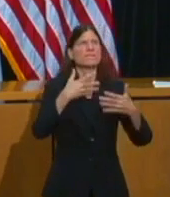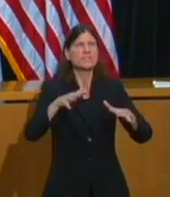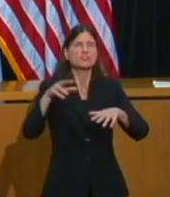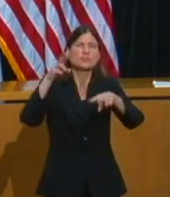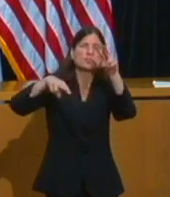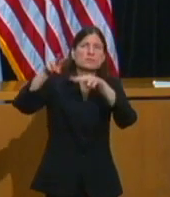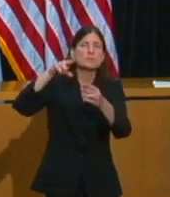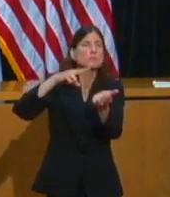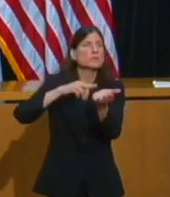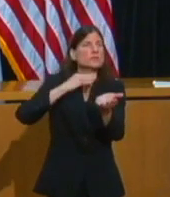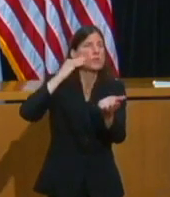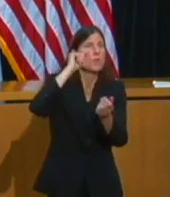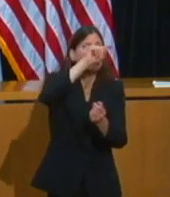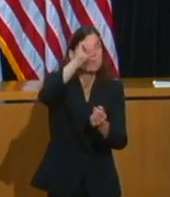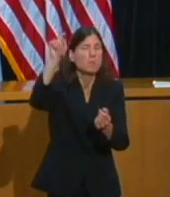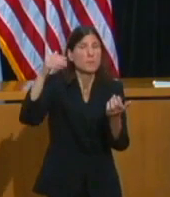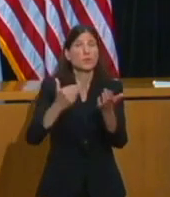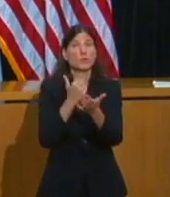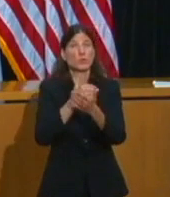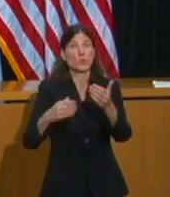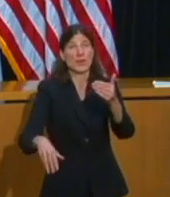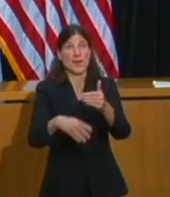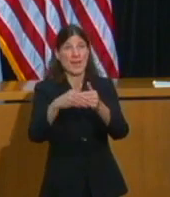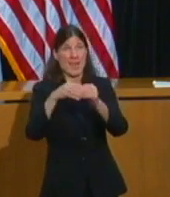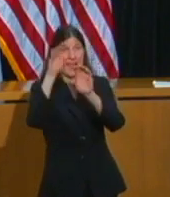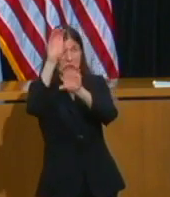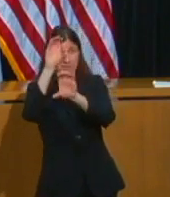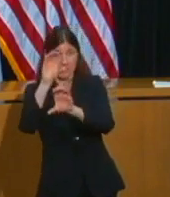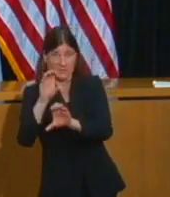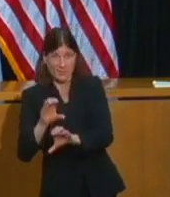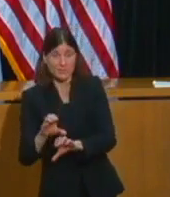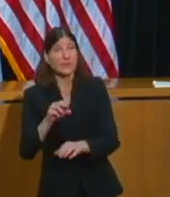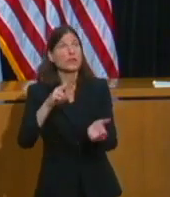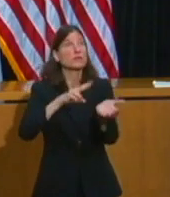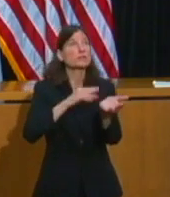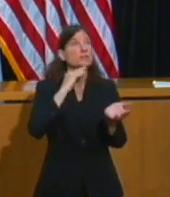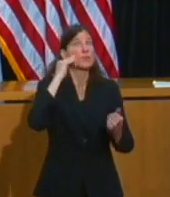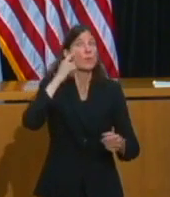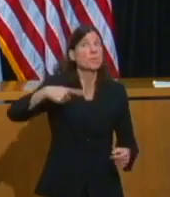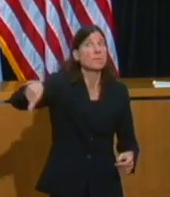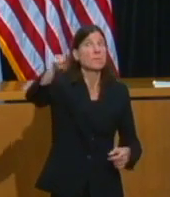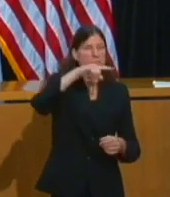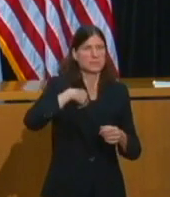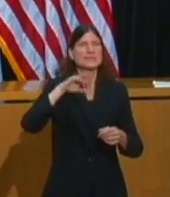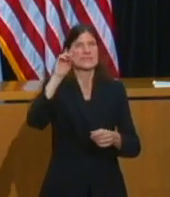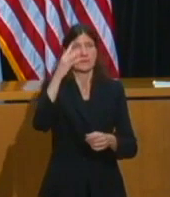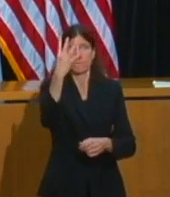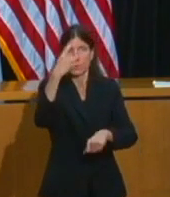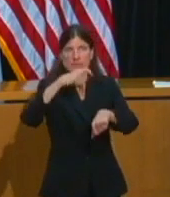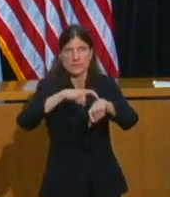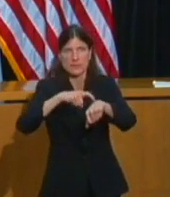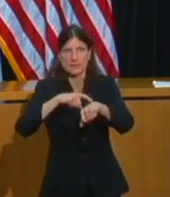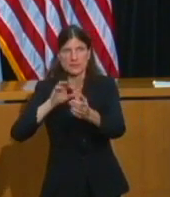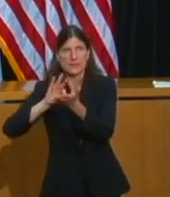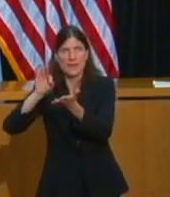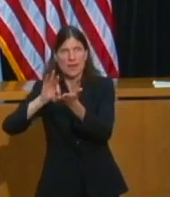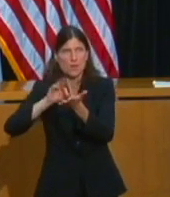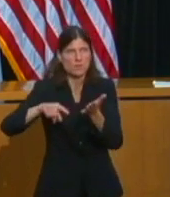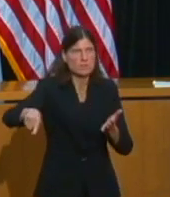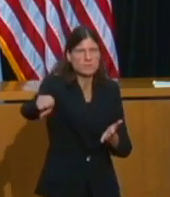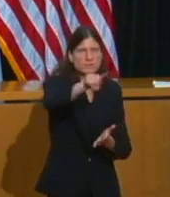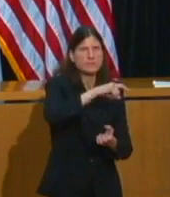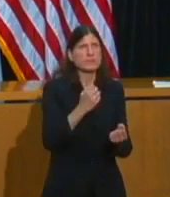round of four rounds of audits. The nursing home clinical audits are based on a 28-point infection control